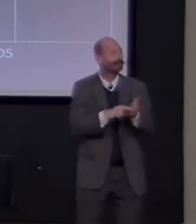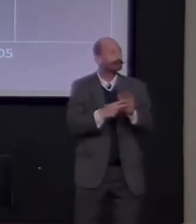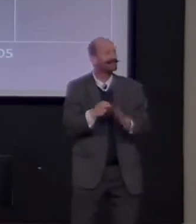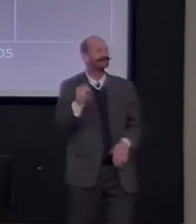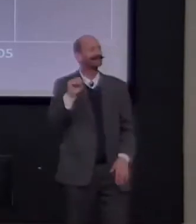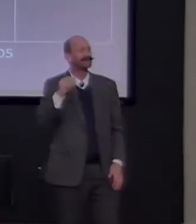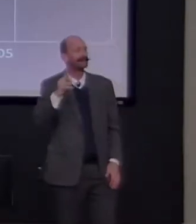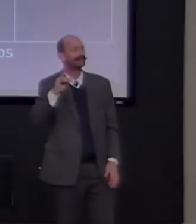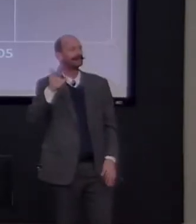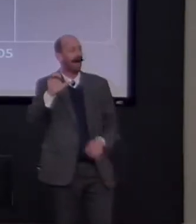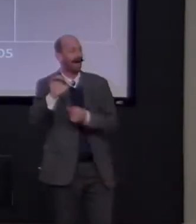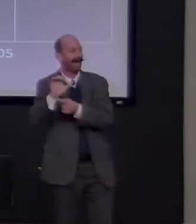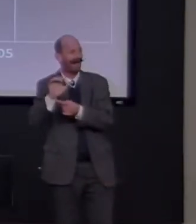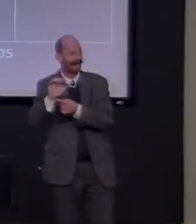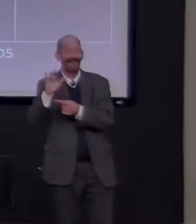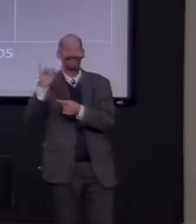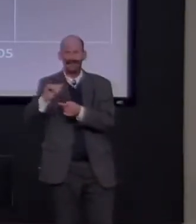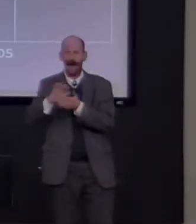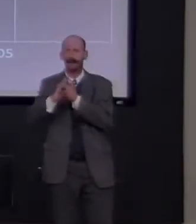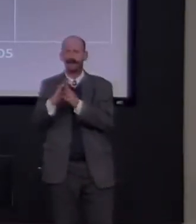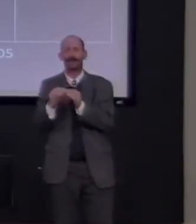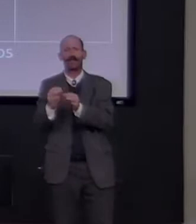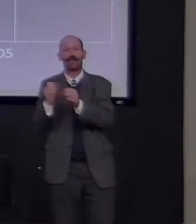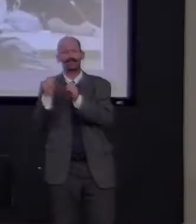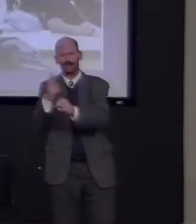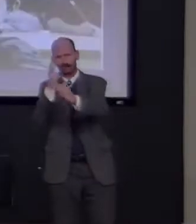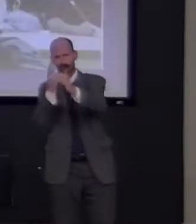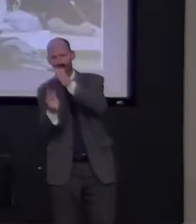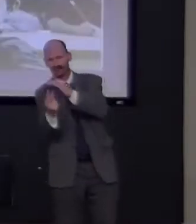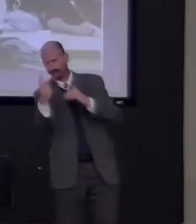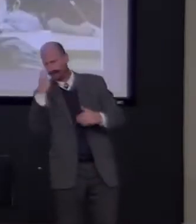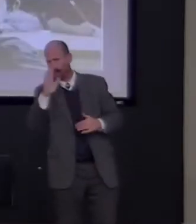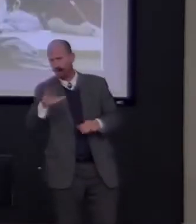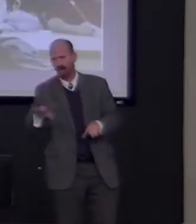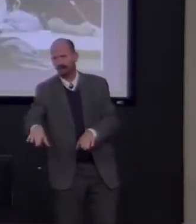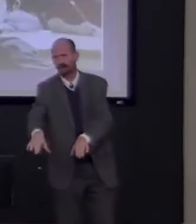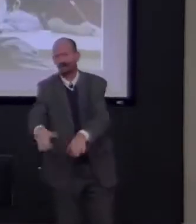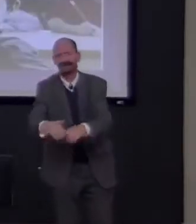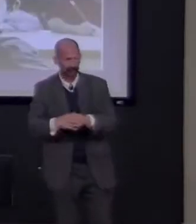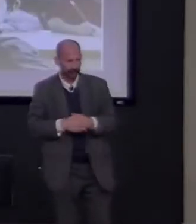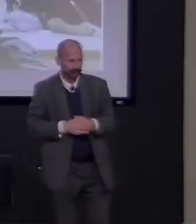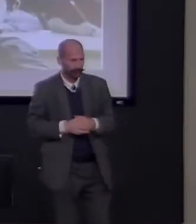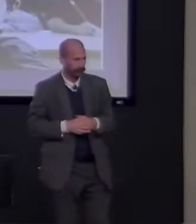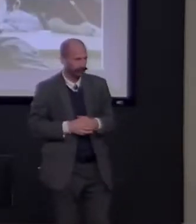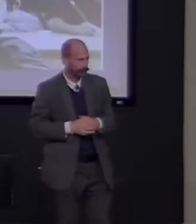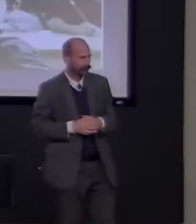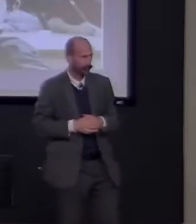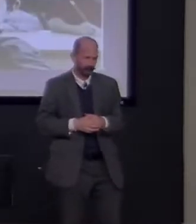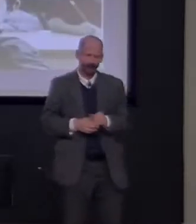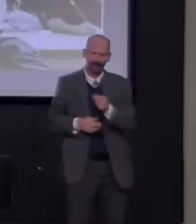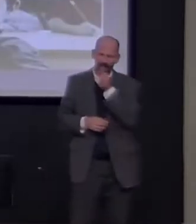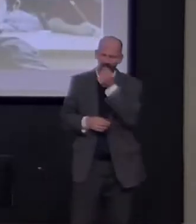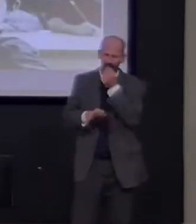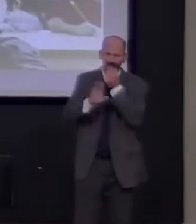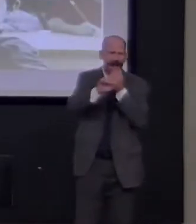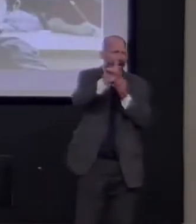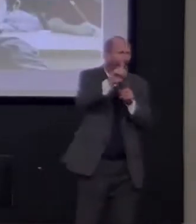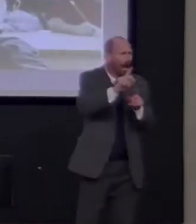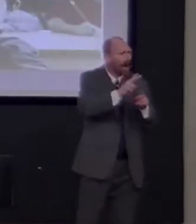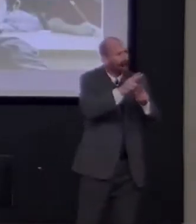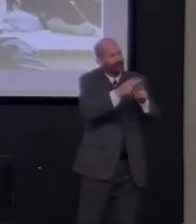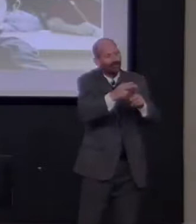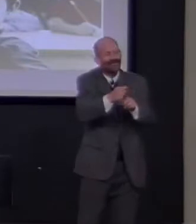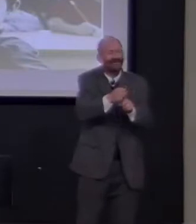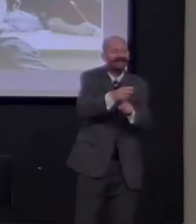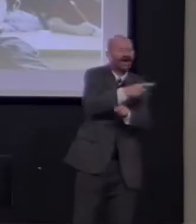of the test that counts and not so much the non-symbolic version of the test. I just want to briefly digress and sort of draw